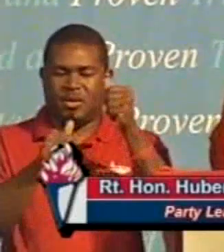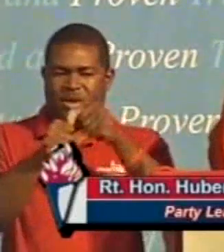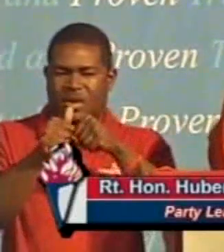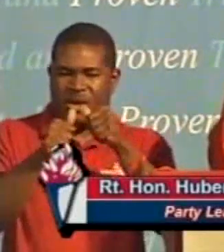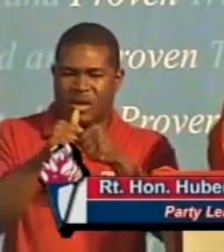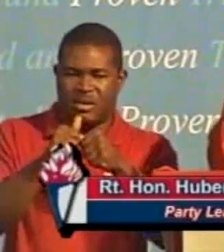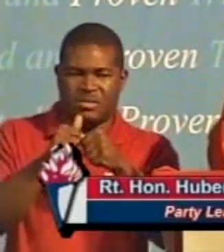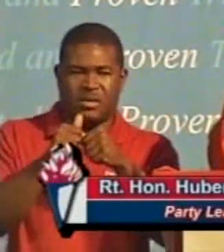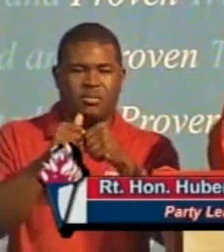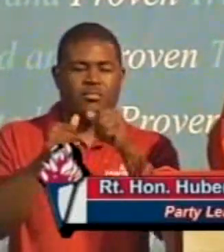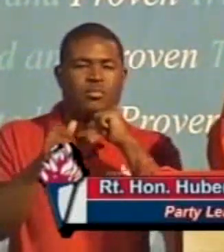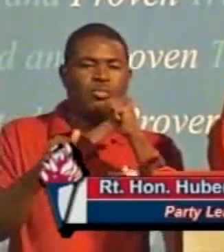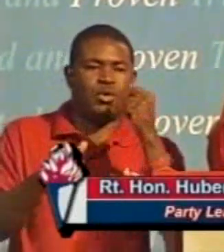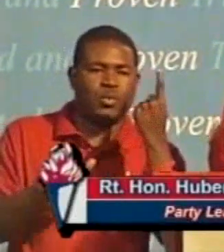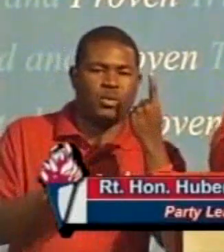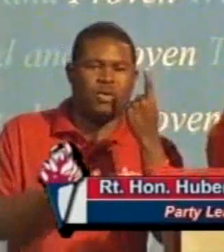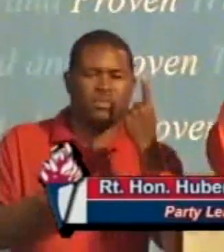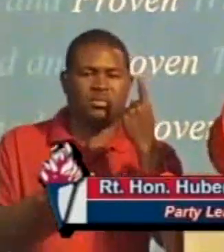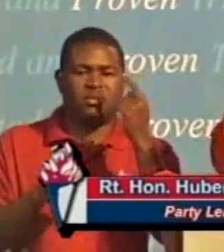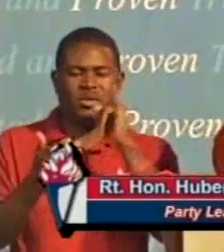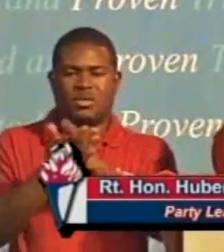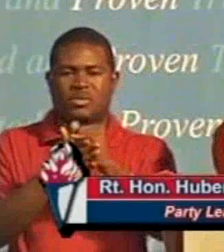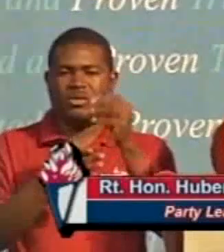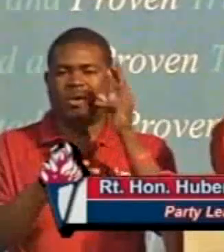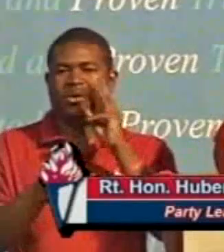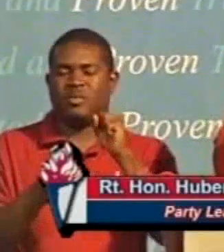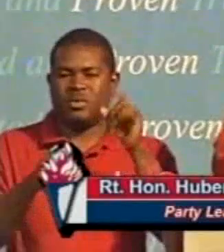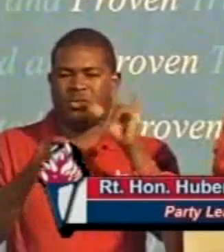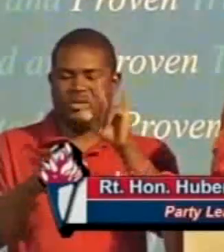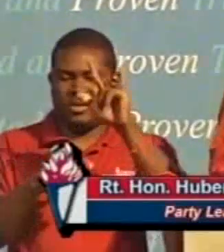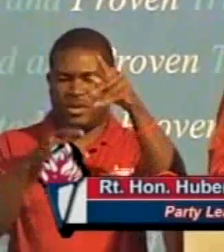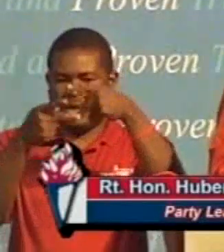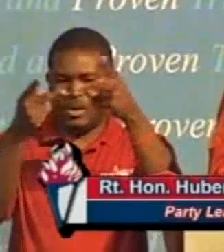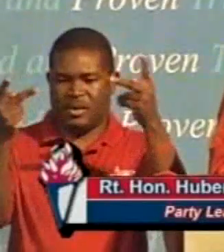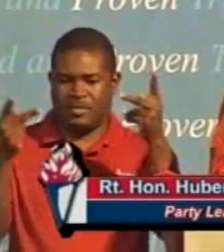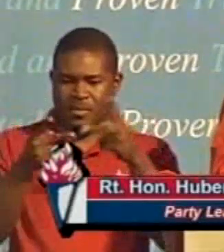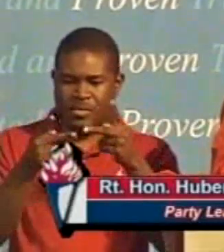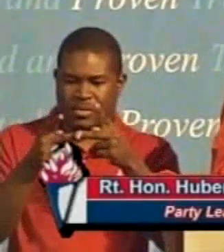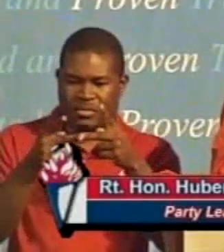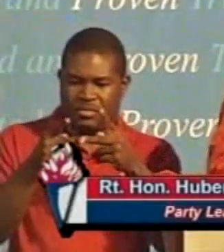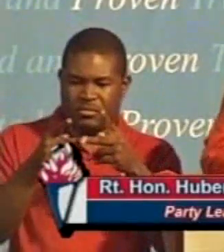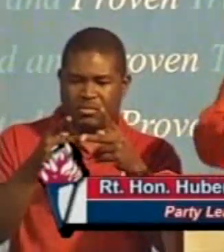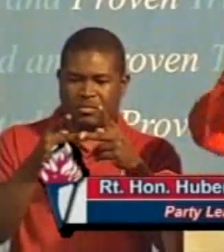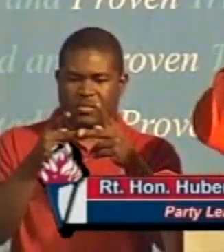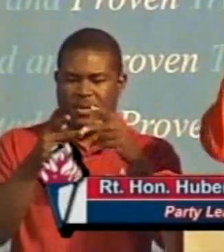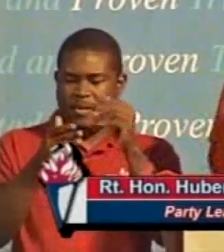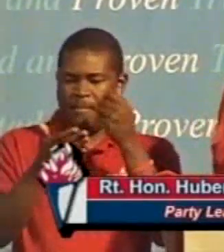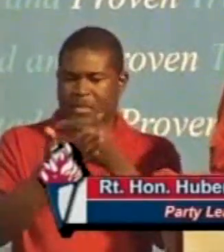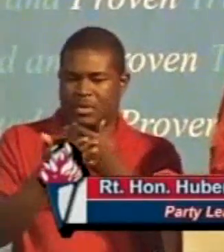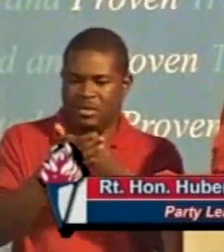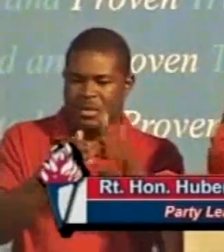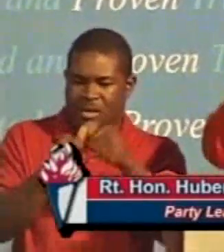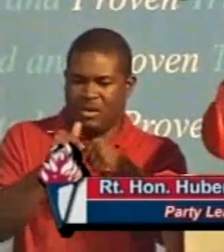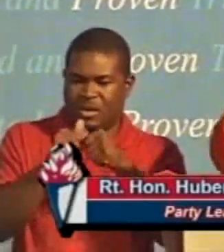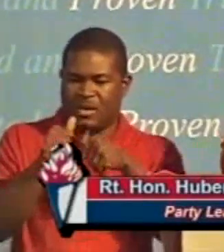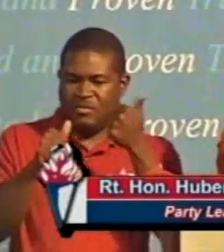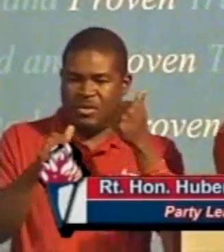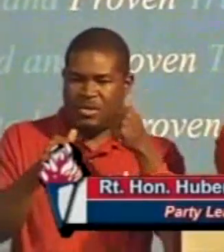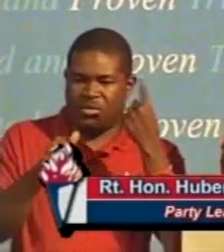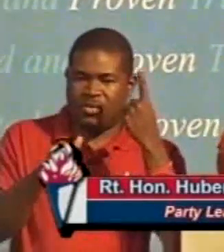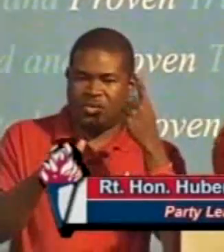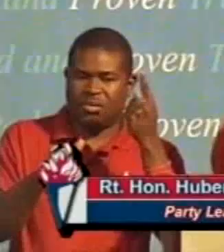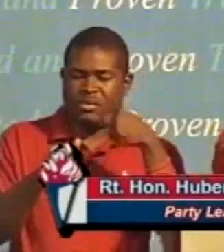one. That was the Airport Gateway Project, a $40 million loan. Every other one, the